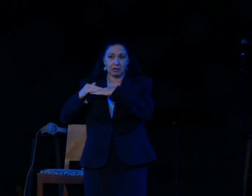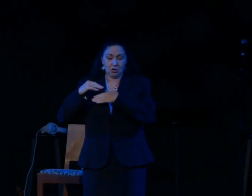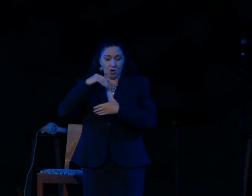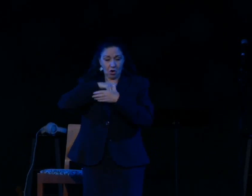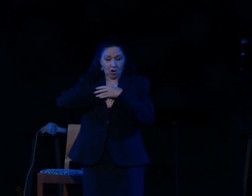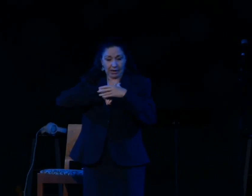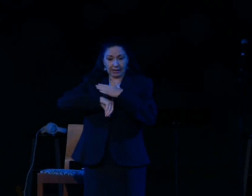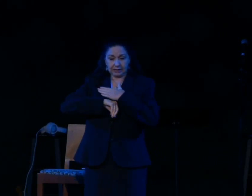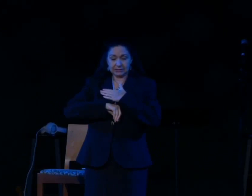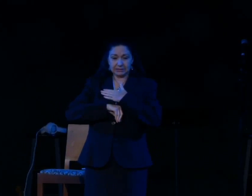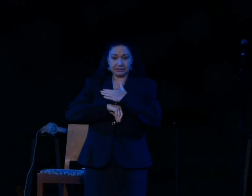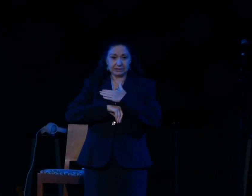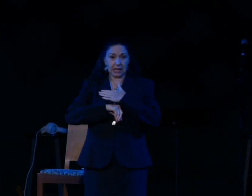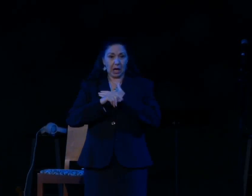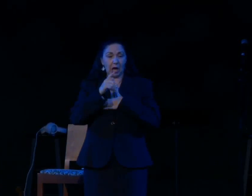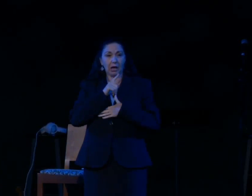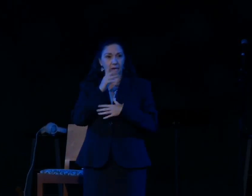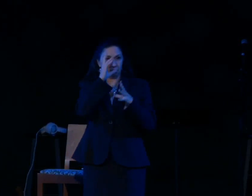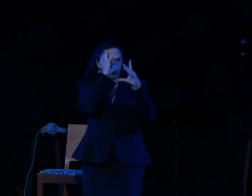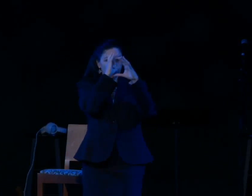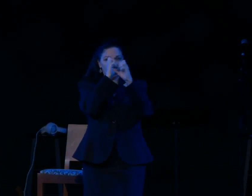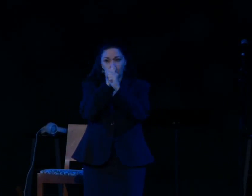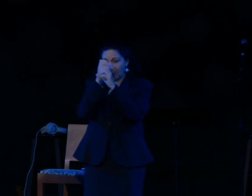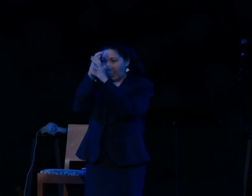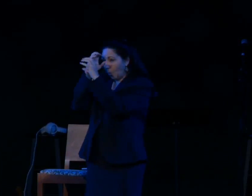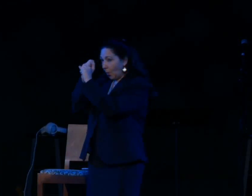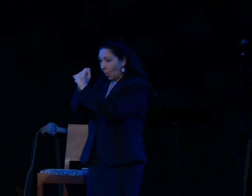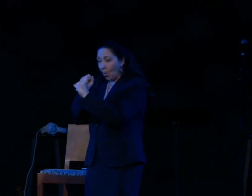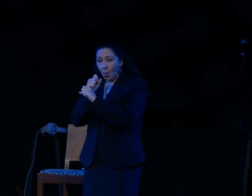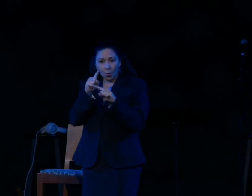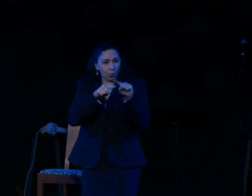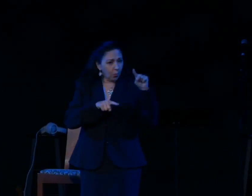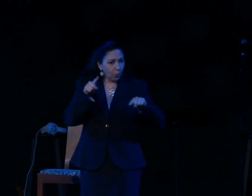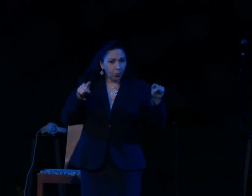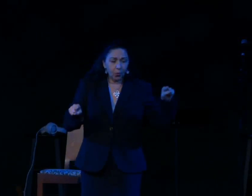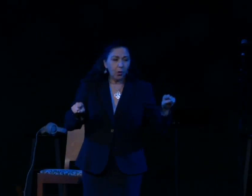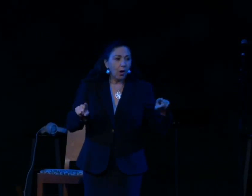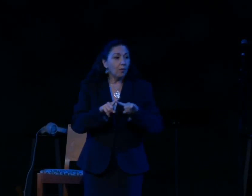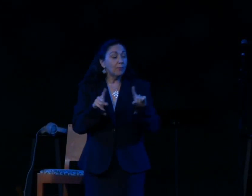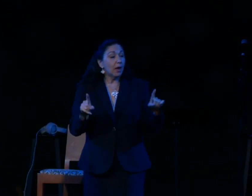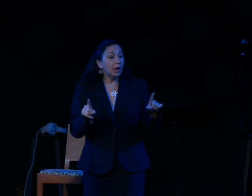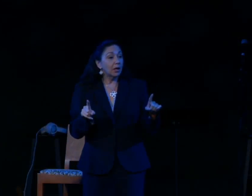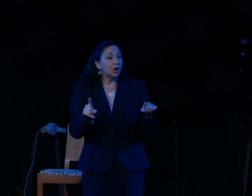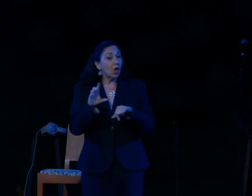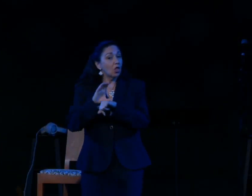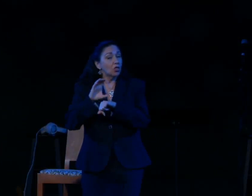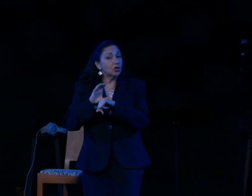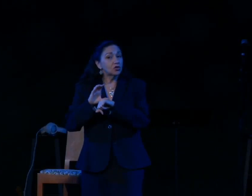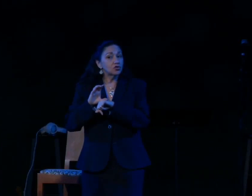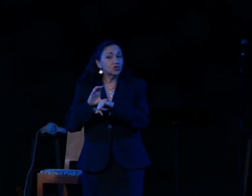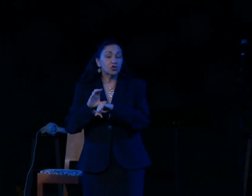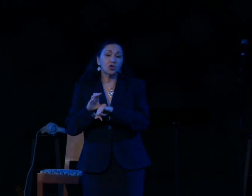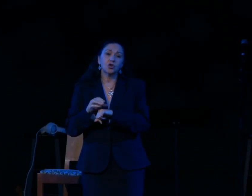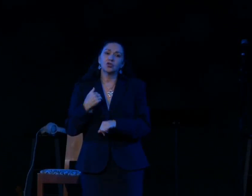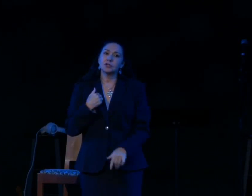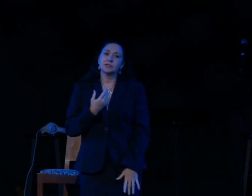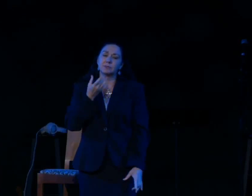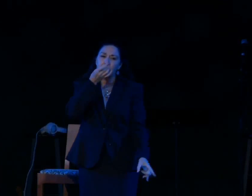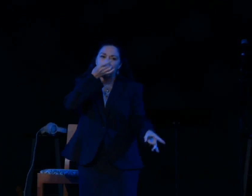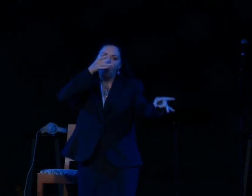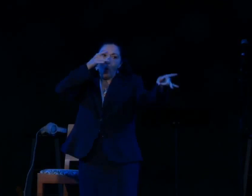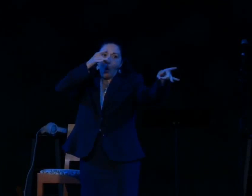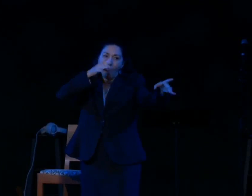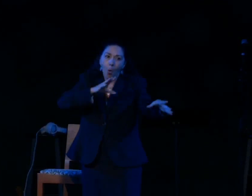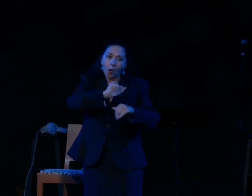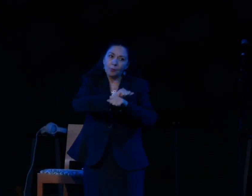And these are gifts we are called to steward and to worship God with. But my friends, the church has done a piss-poor job of